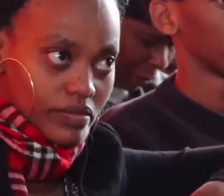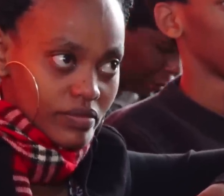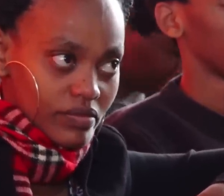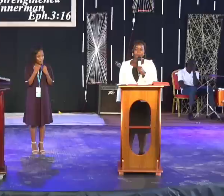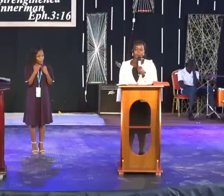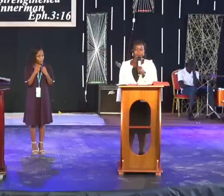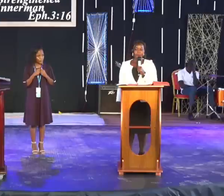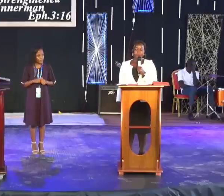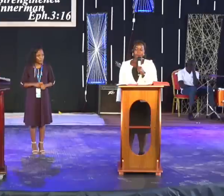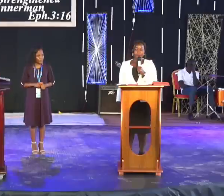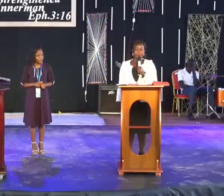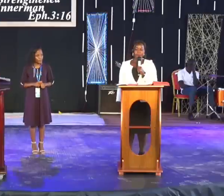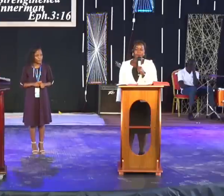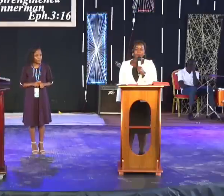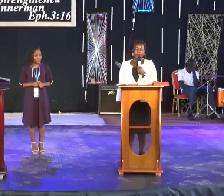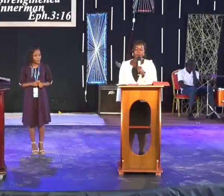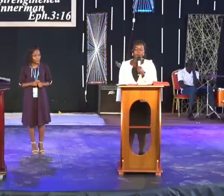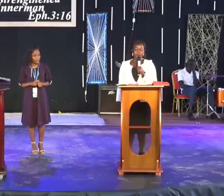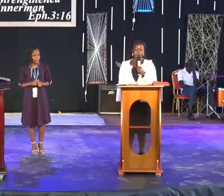stand. A